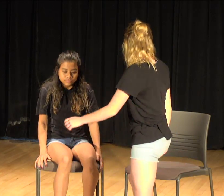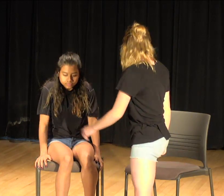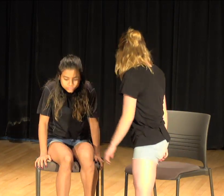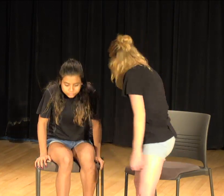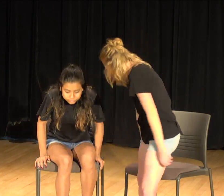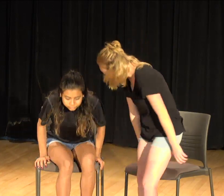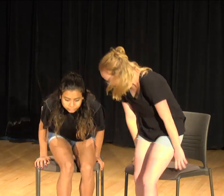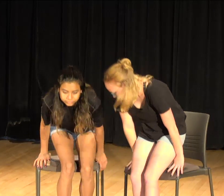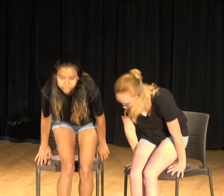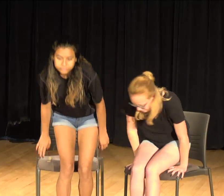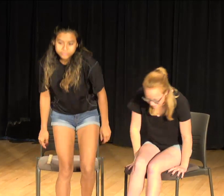I don't know why.